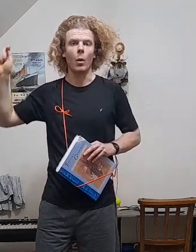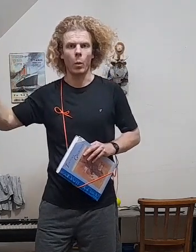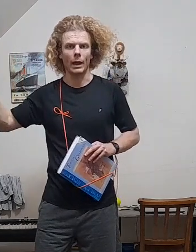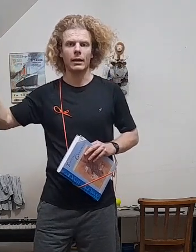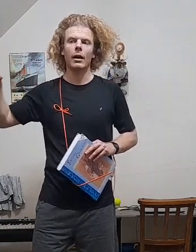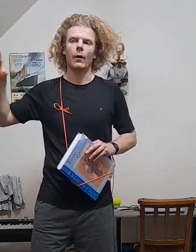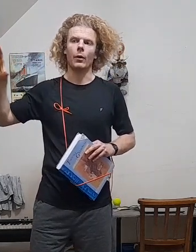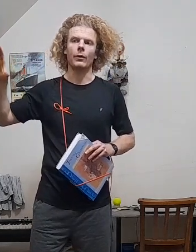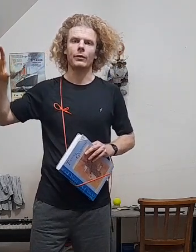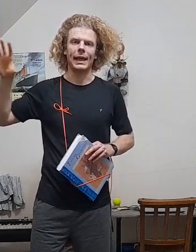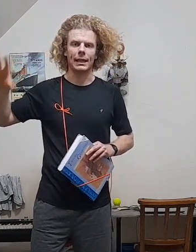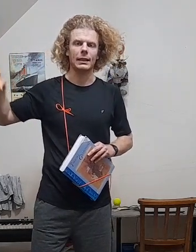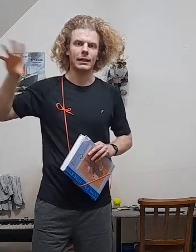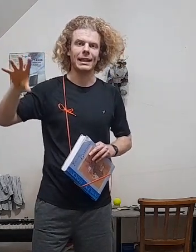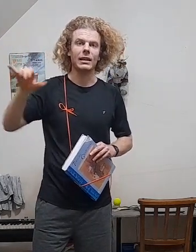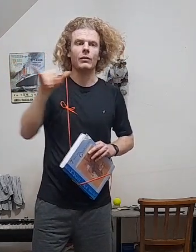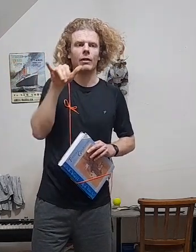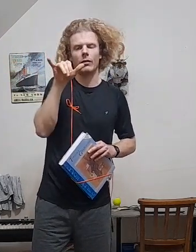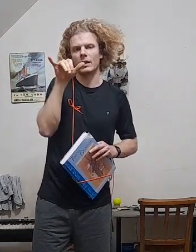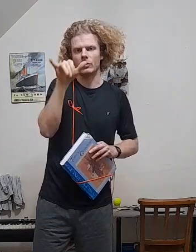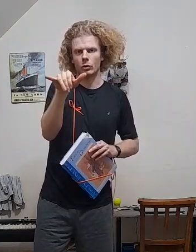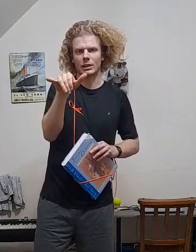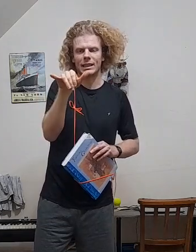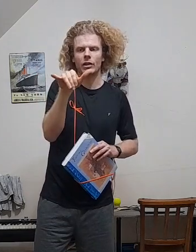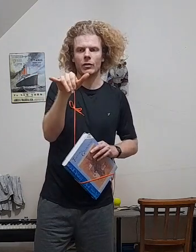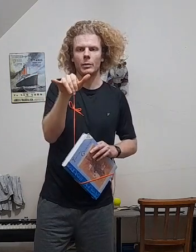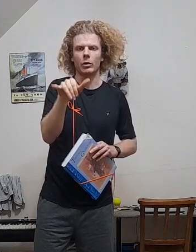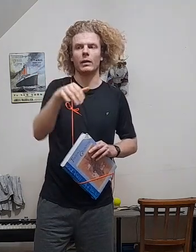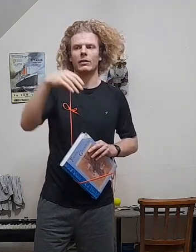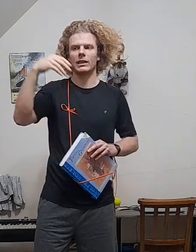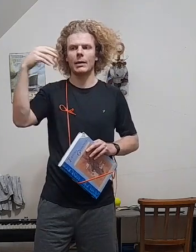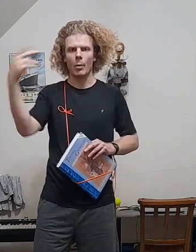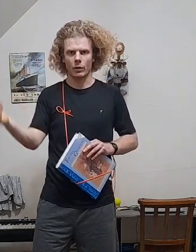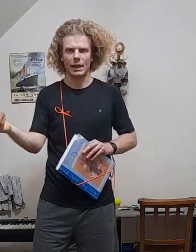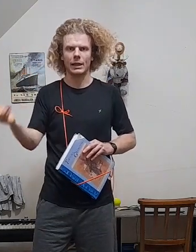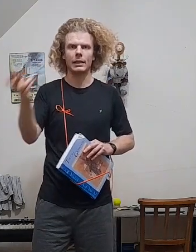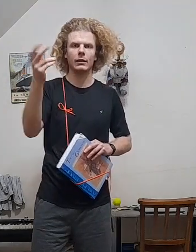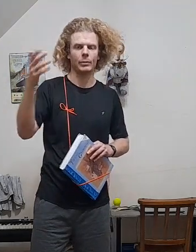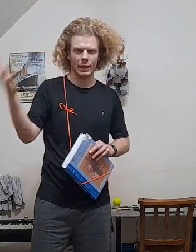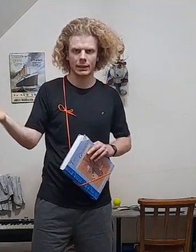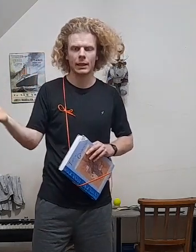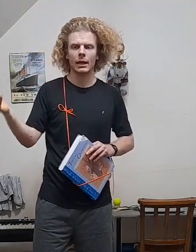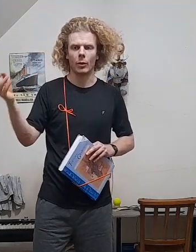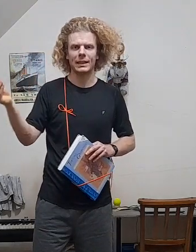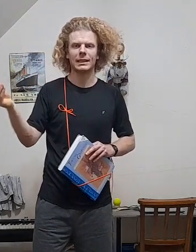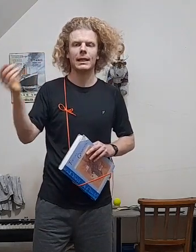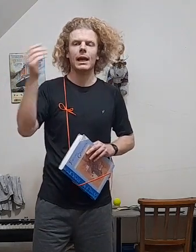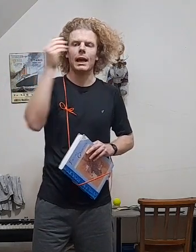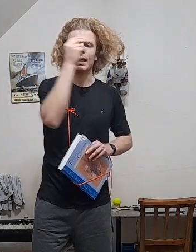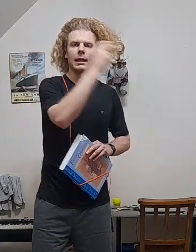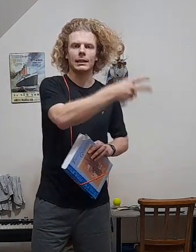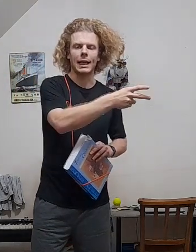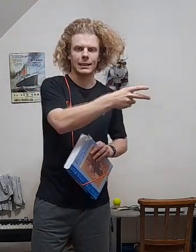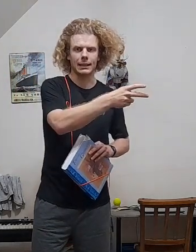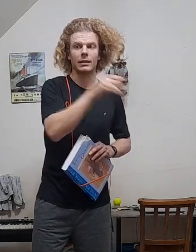0.000001 of alkaline in it, and there it is neutral. 7 is the midpoint. There is the same amount of alkaline bases or basics as acids in it. With